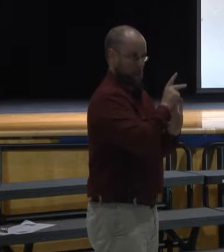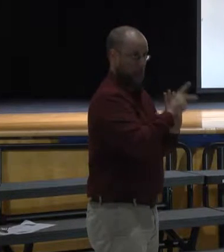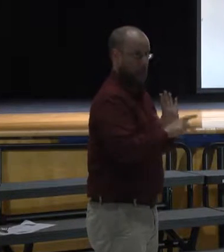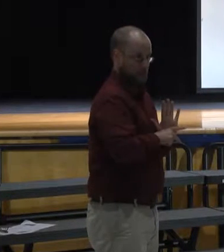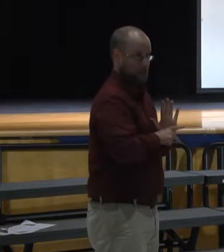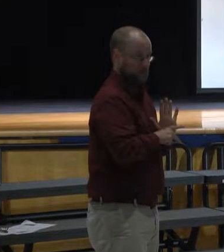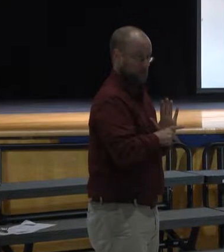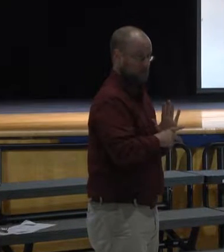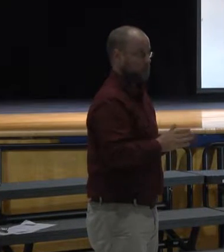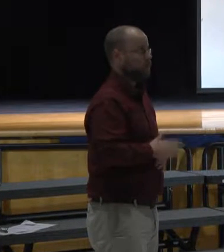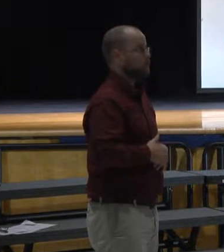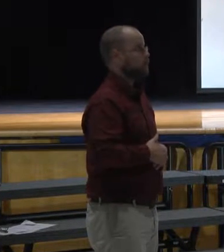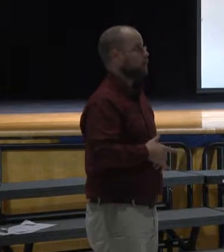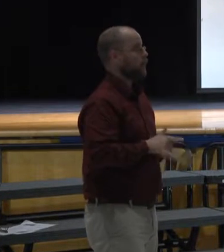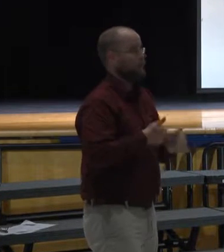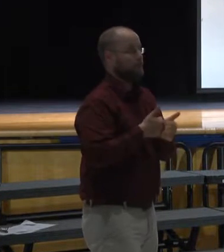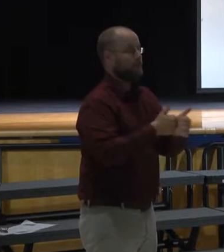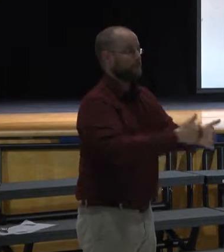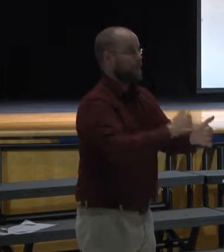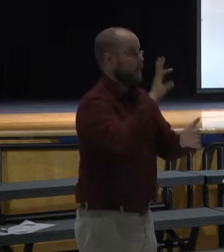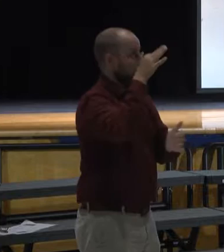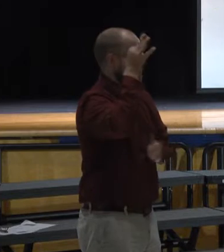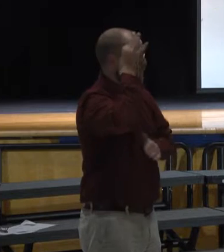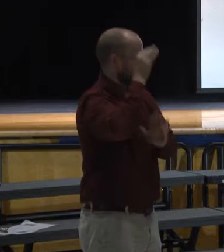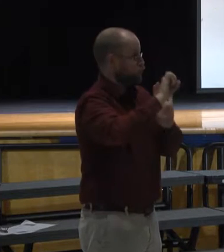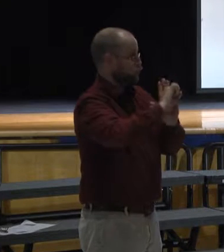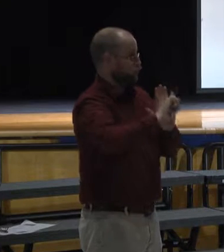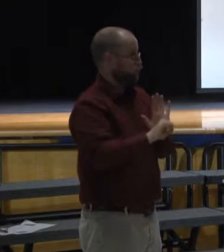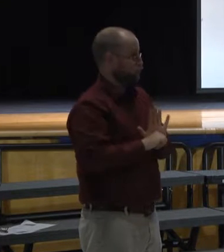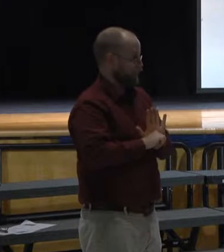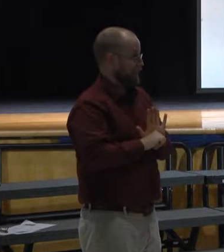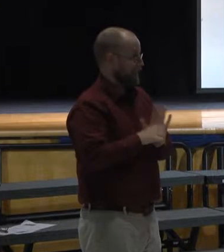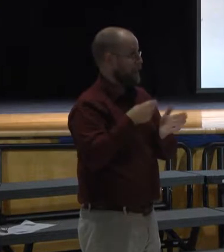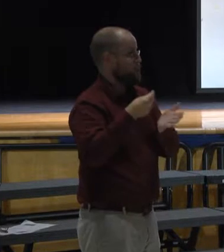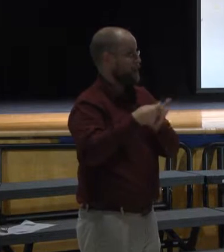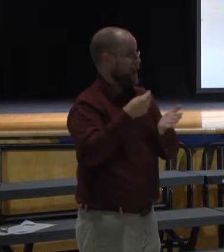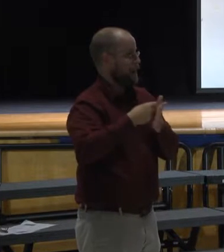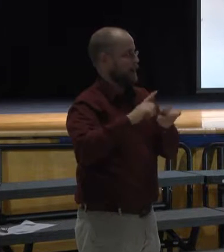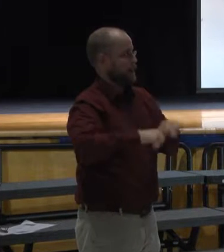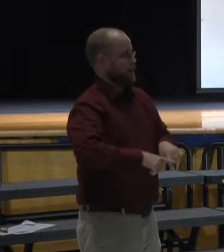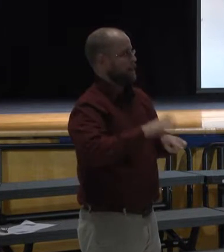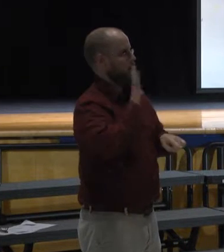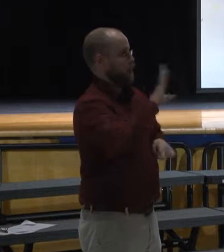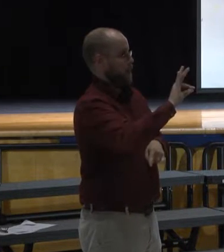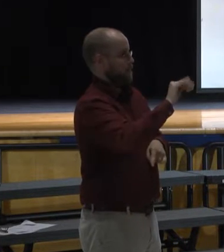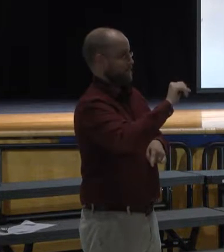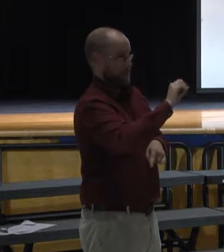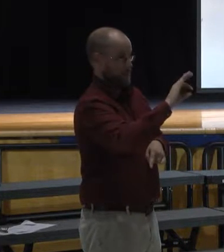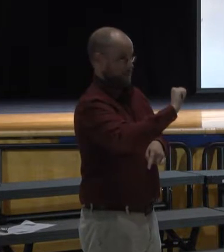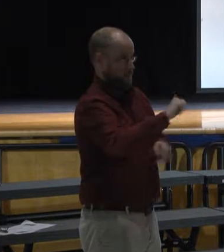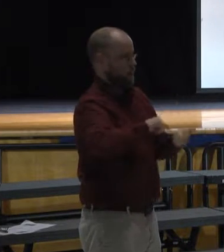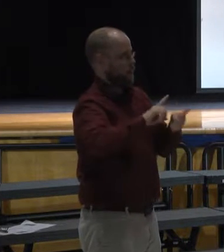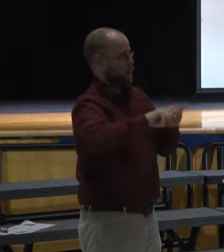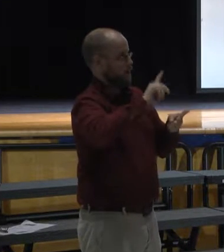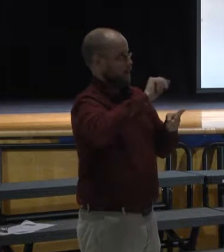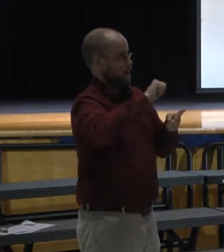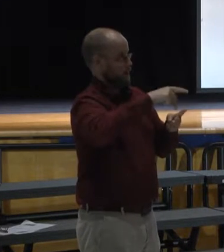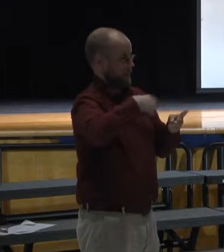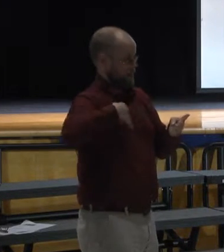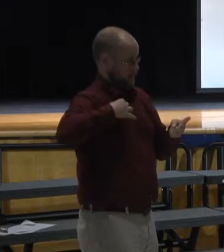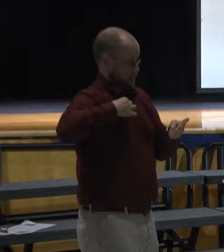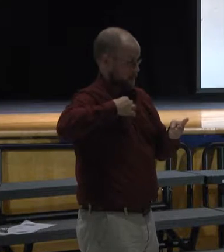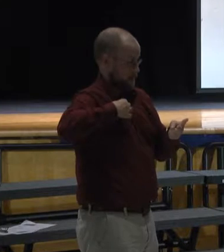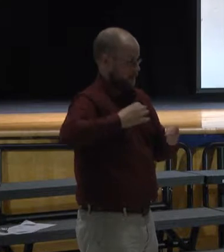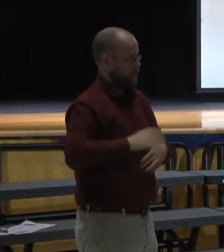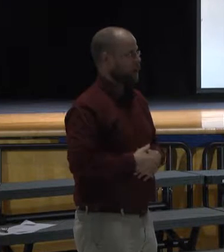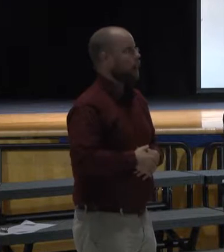dollars. Your federal and state awards are determined based on the results of your FAFSA and TAP application. And then we also send what